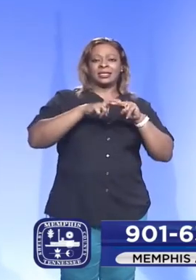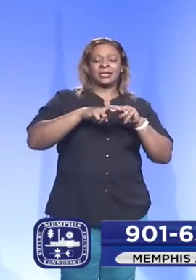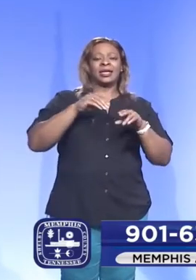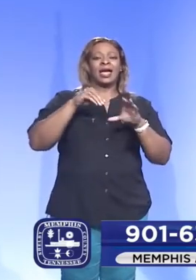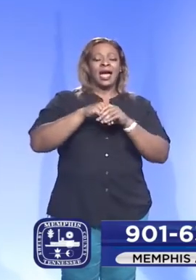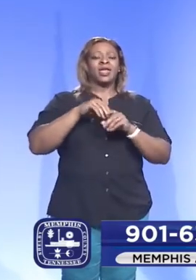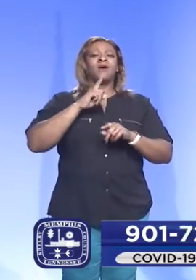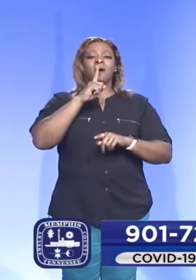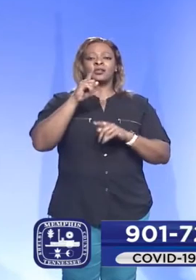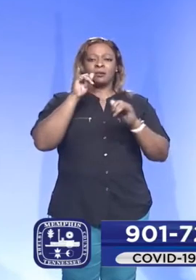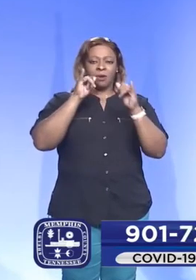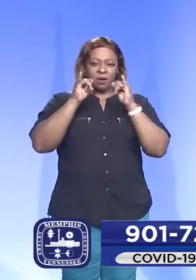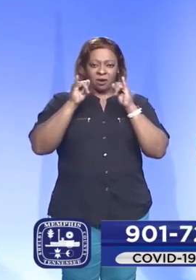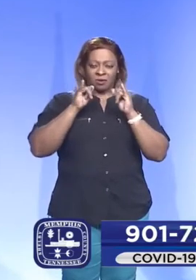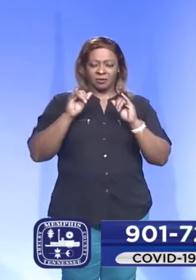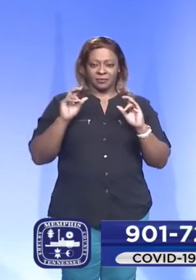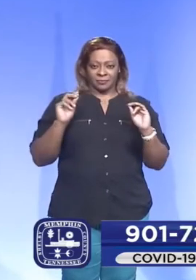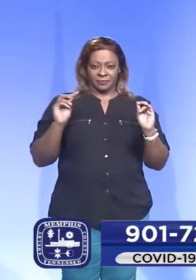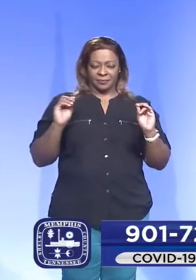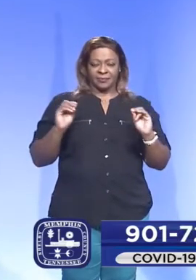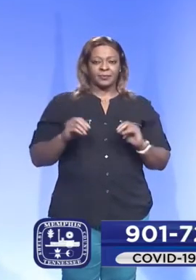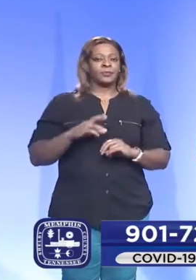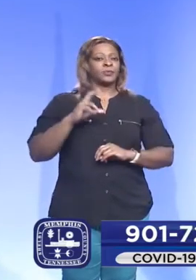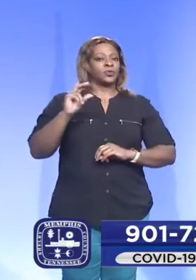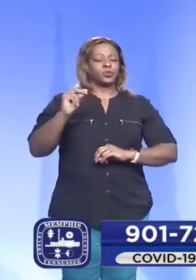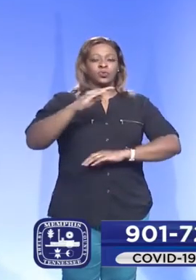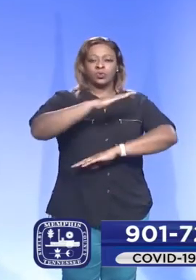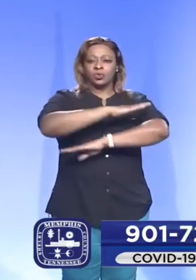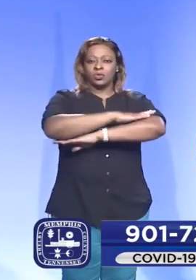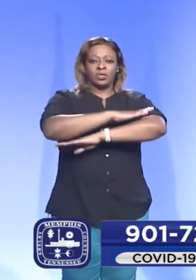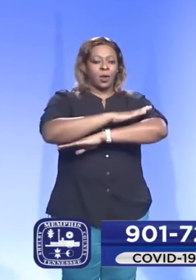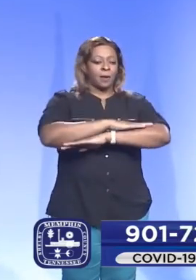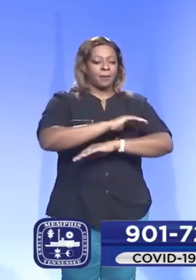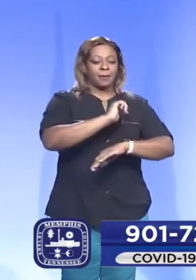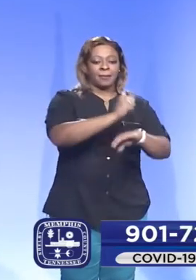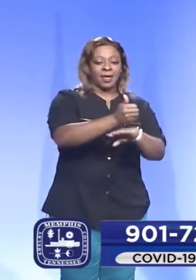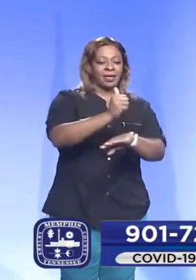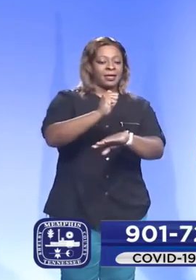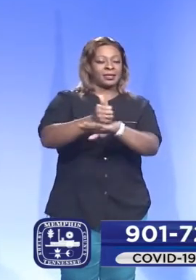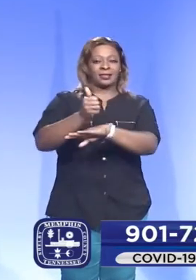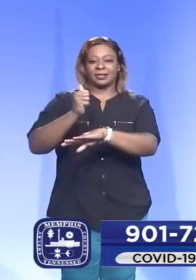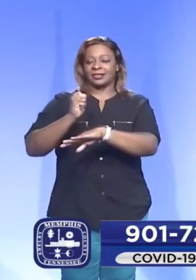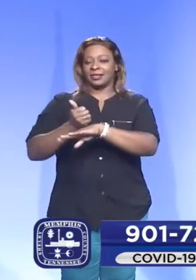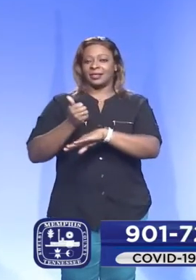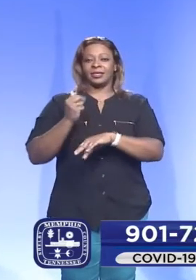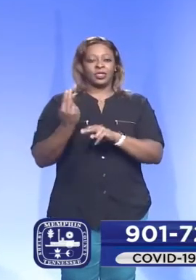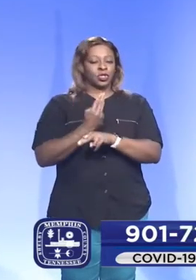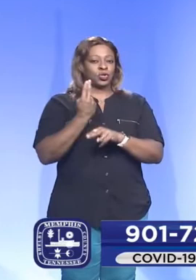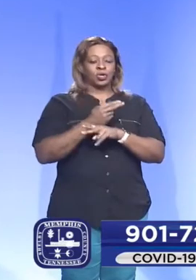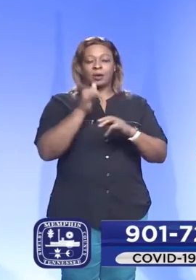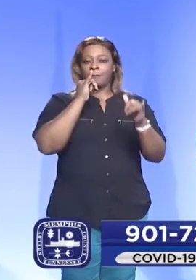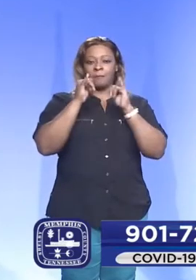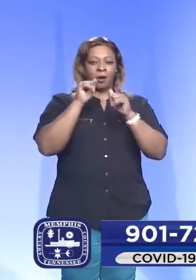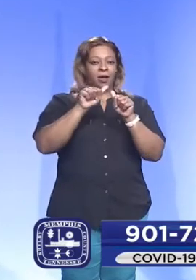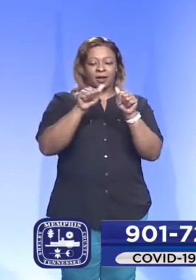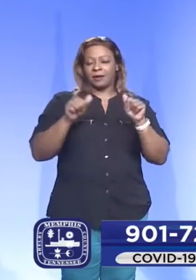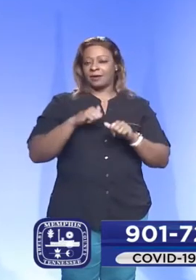physical bar, though tables can be placed and used in the bar area.